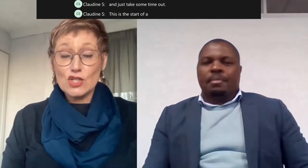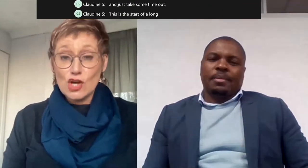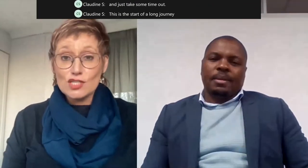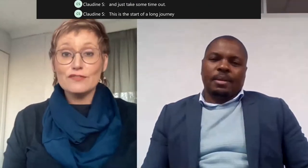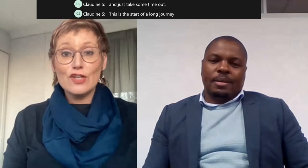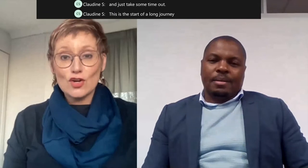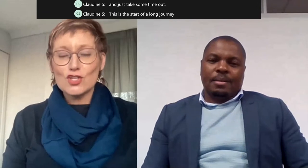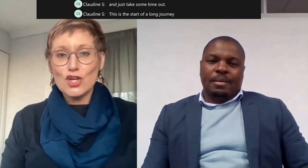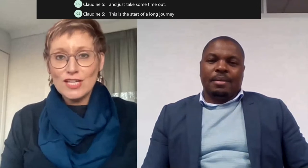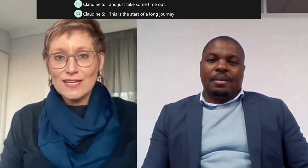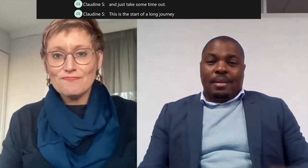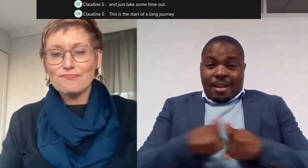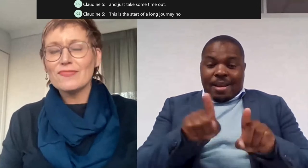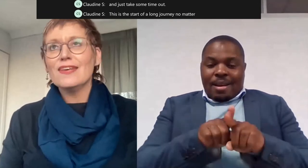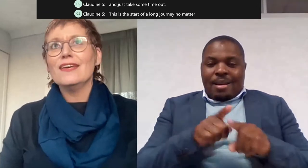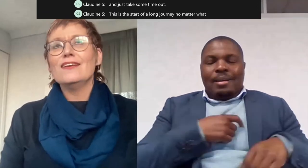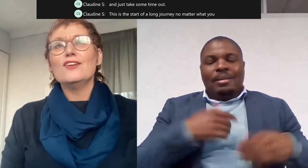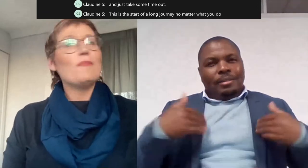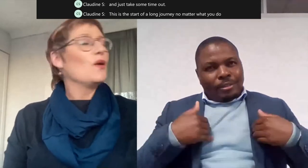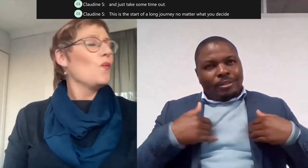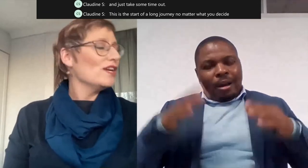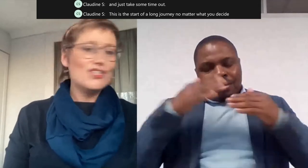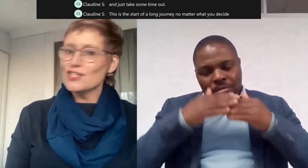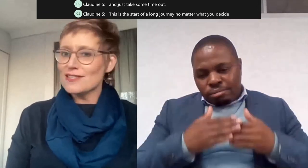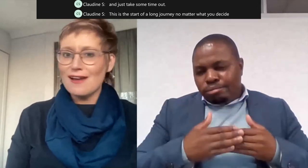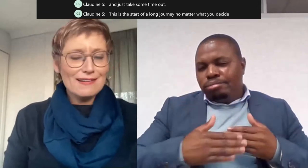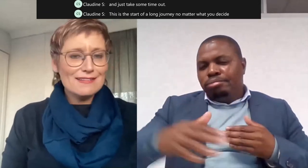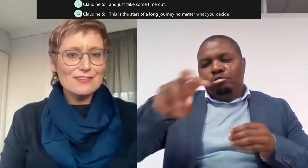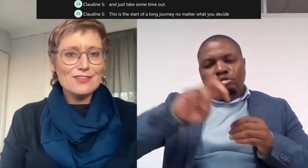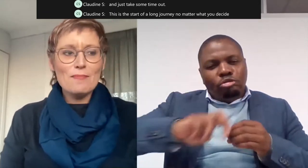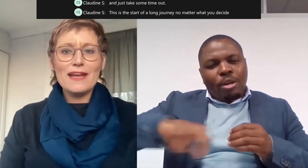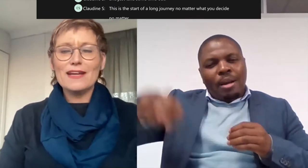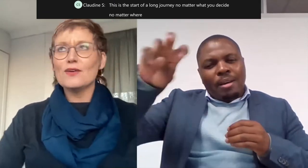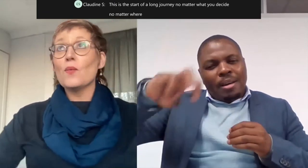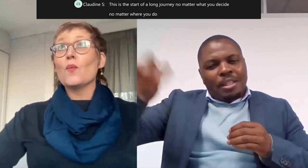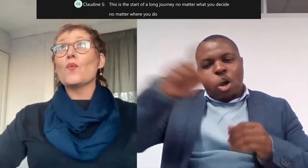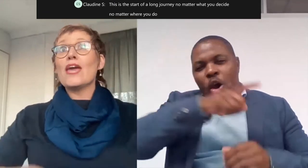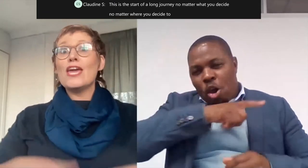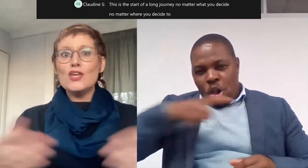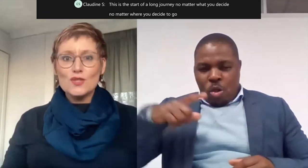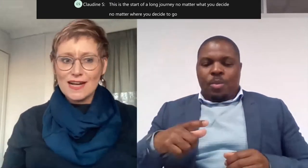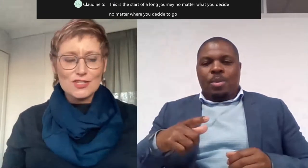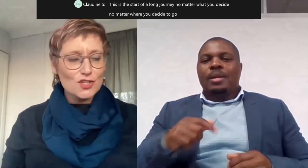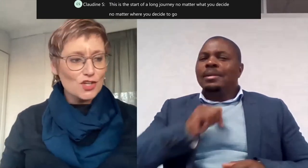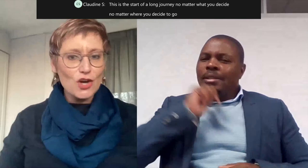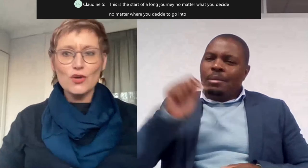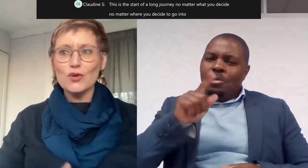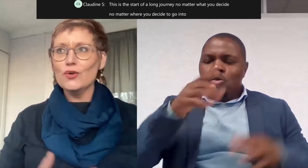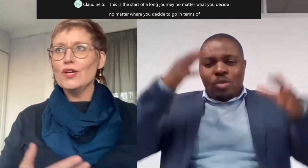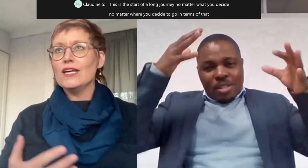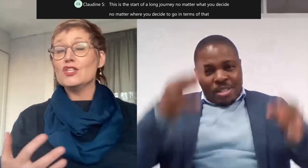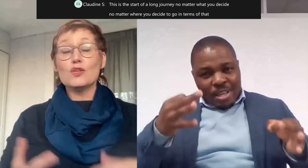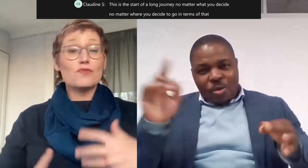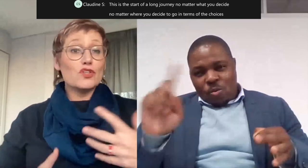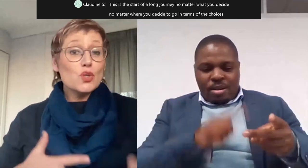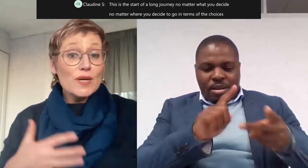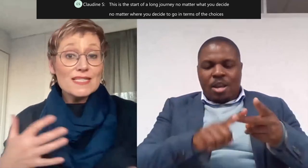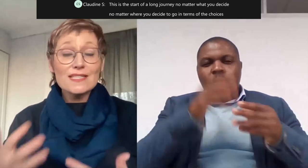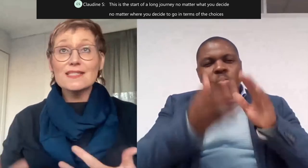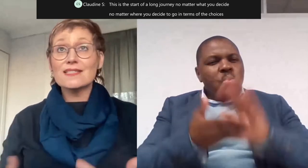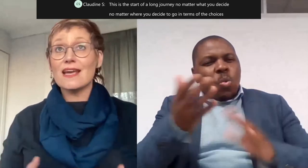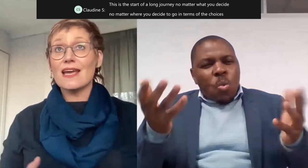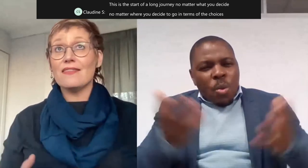This is the start of a long journey. No matter what you decide, no matter where you decide to go in terms